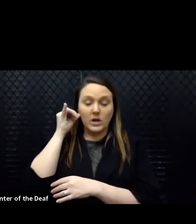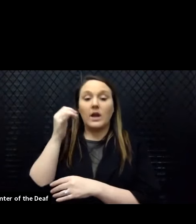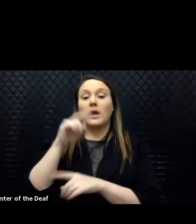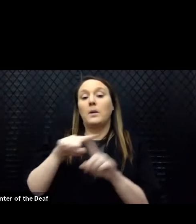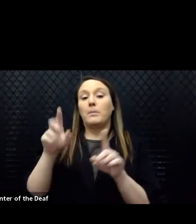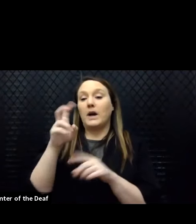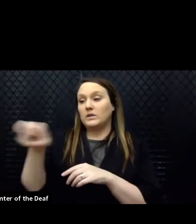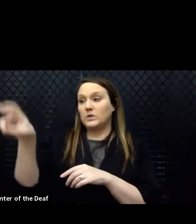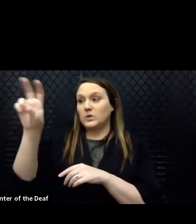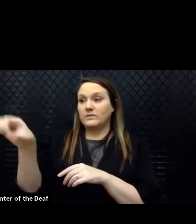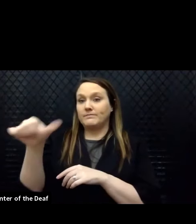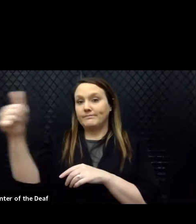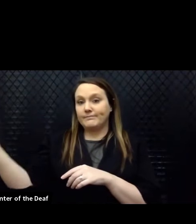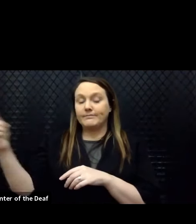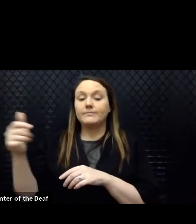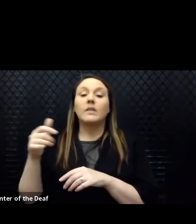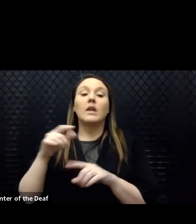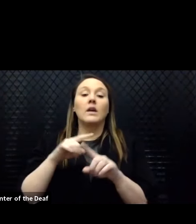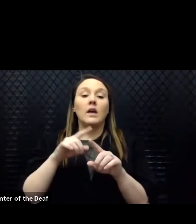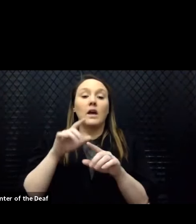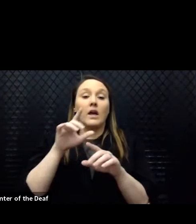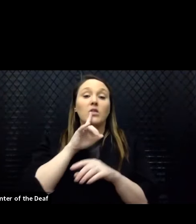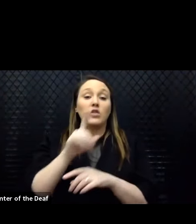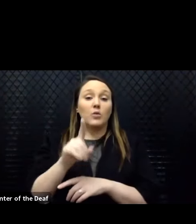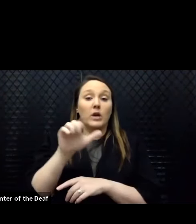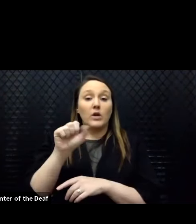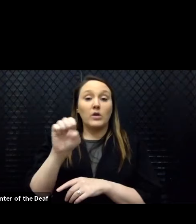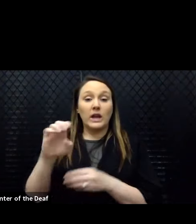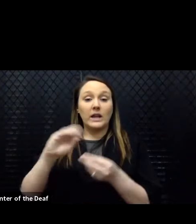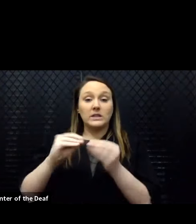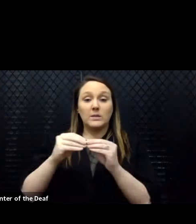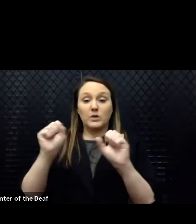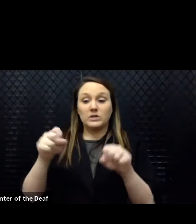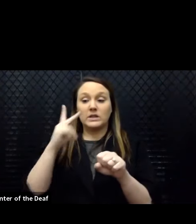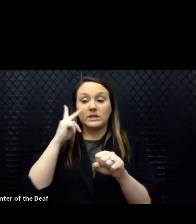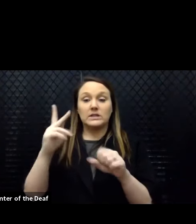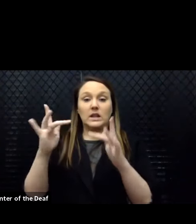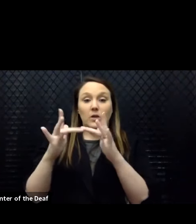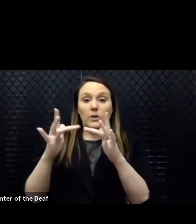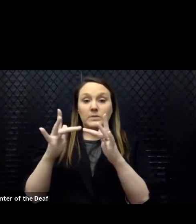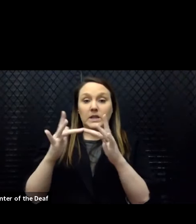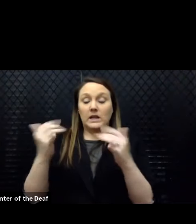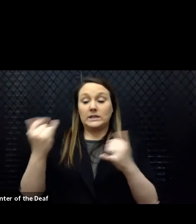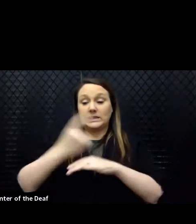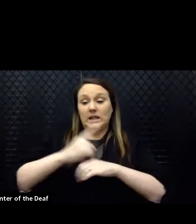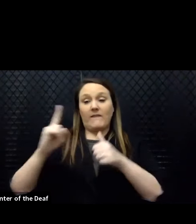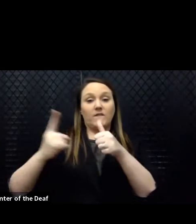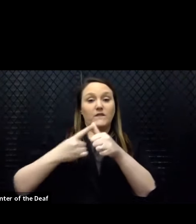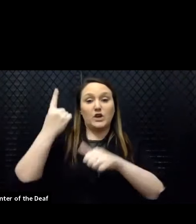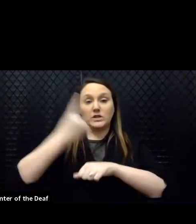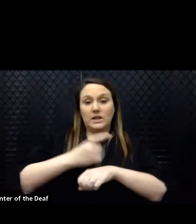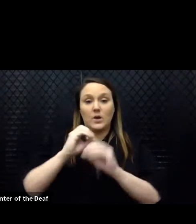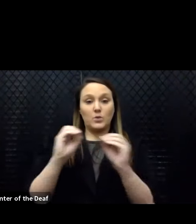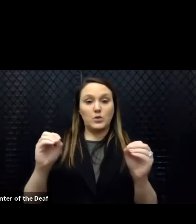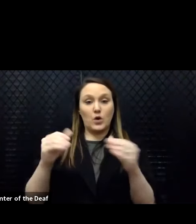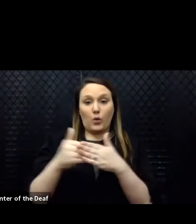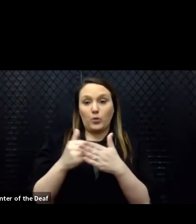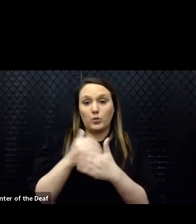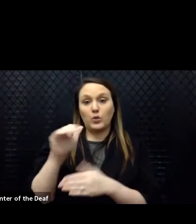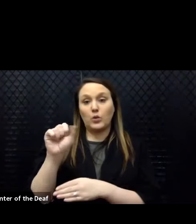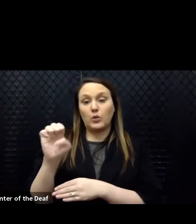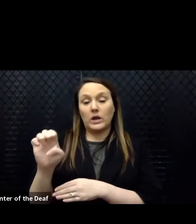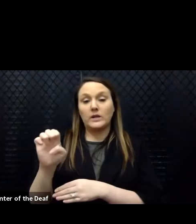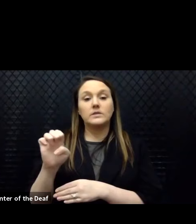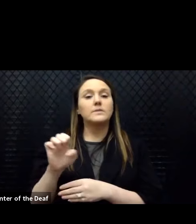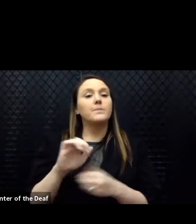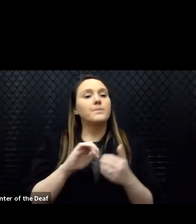And I think the actual case numbers you can see on our website for new cases. Today's our first day of no new cases. They also asked, how significant is it